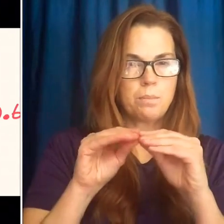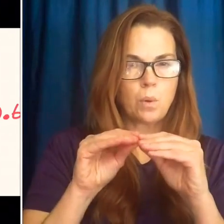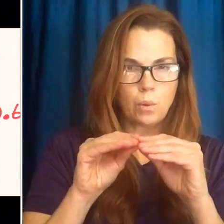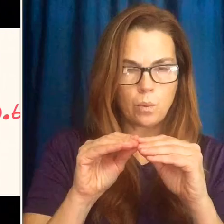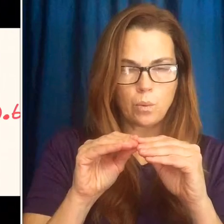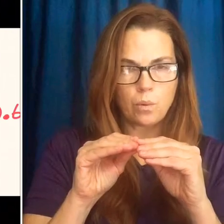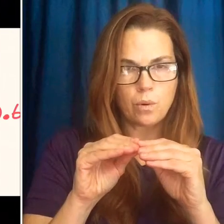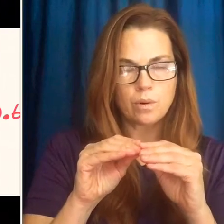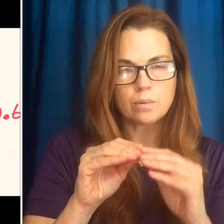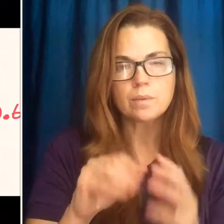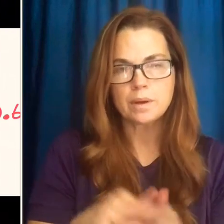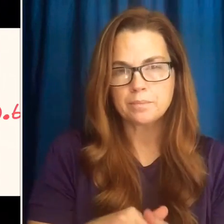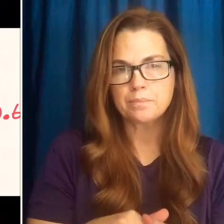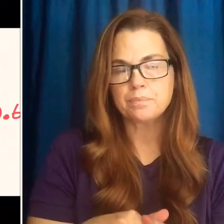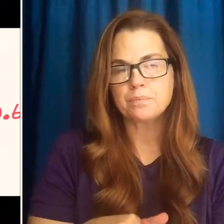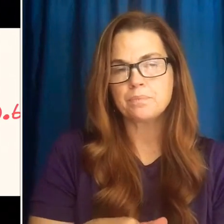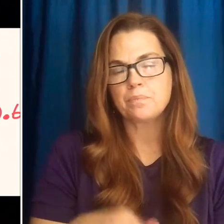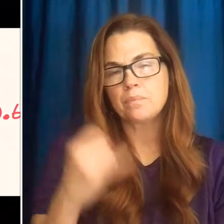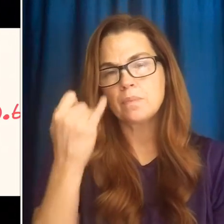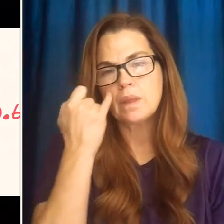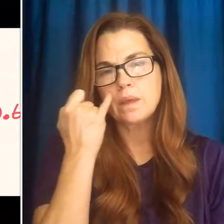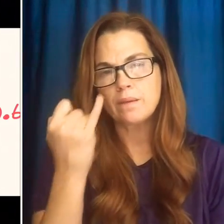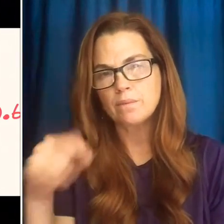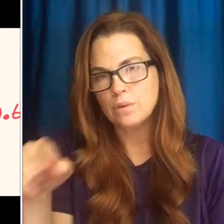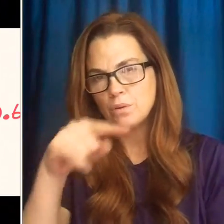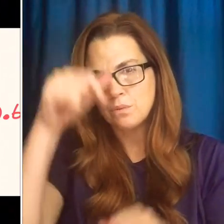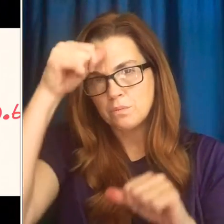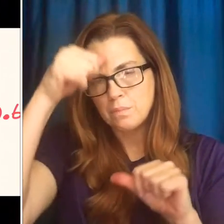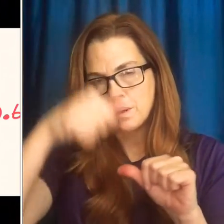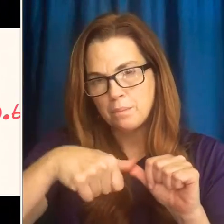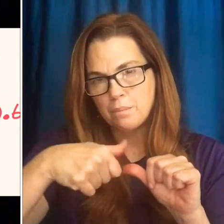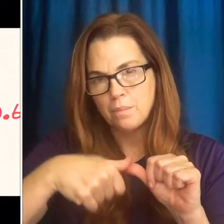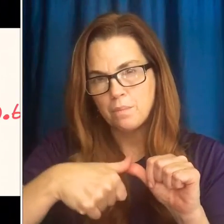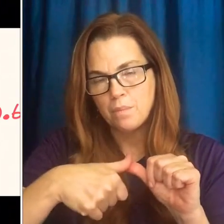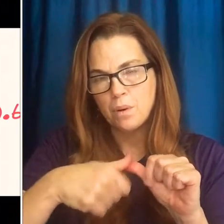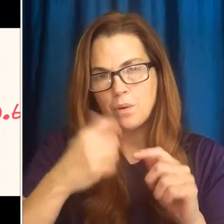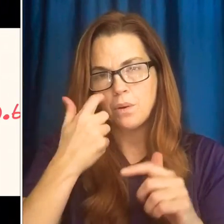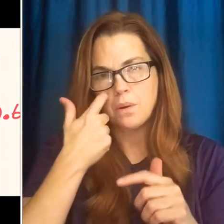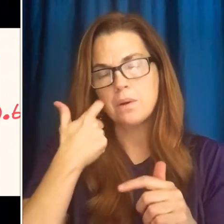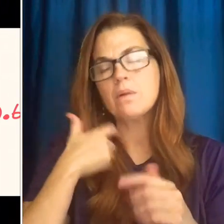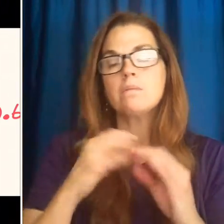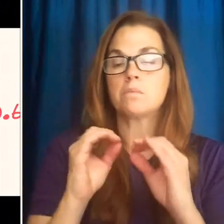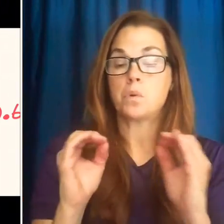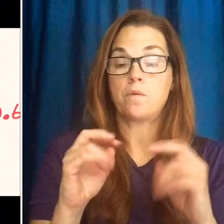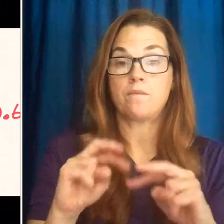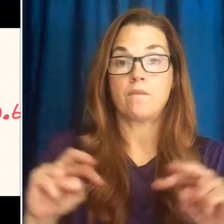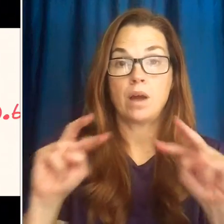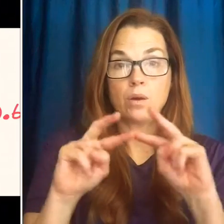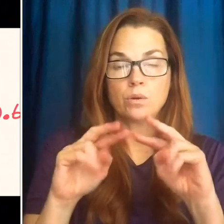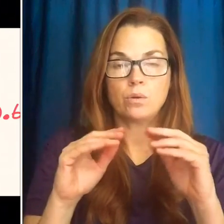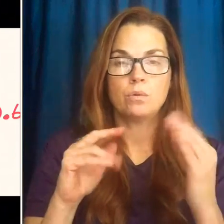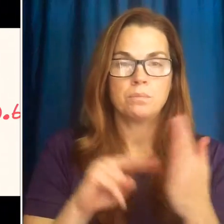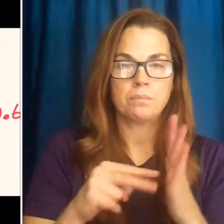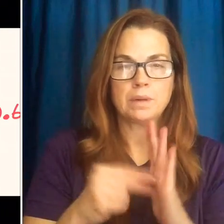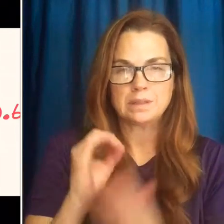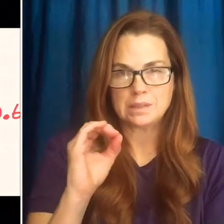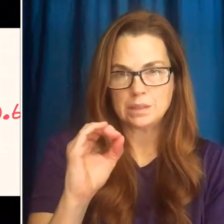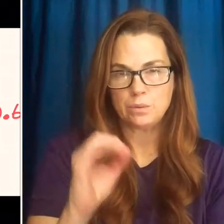value is 0. So, is there a digit or number that follows the 6